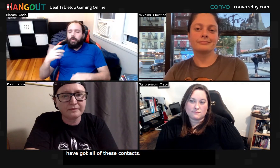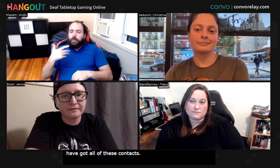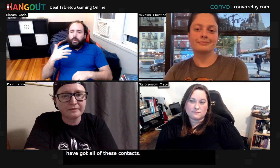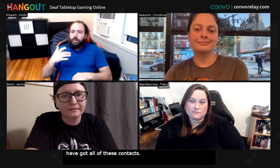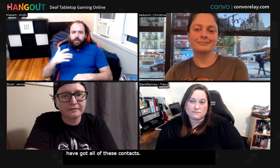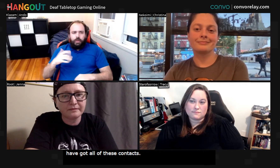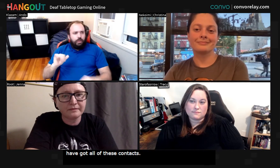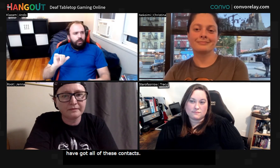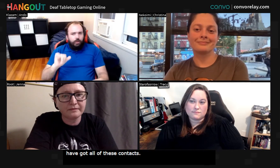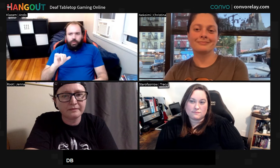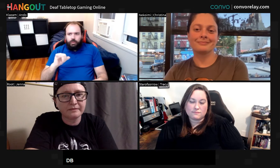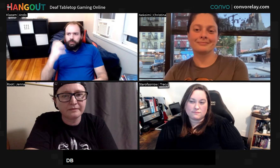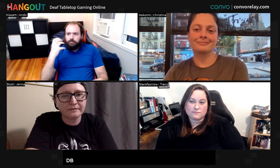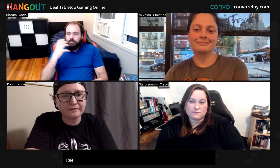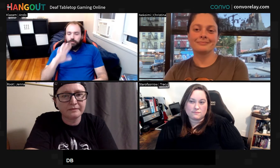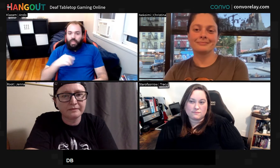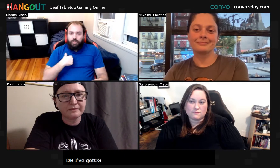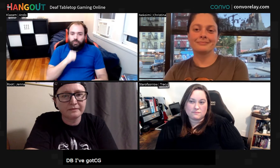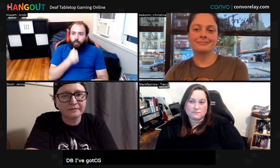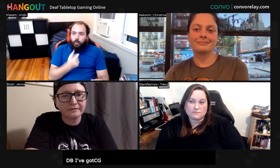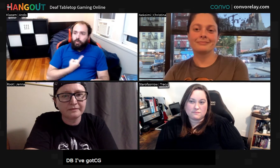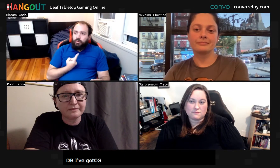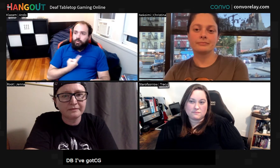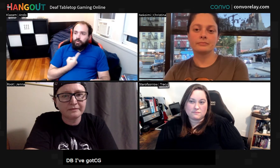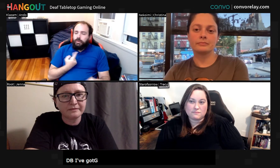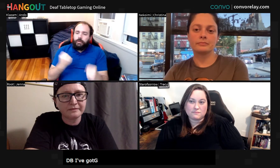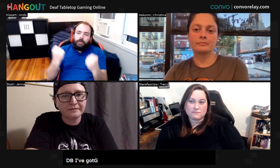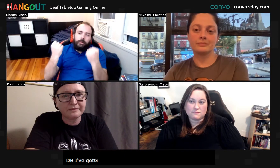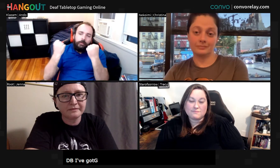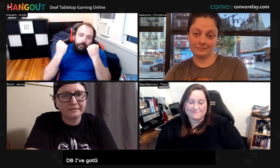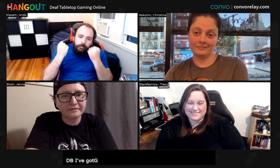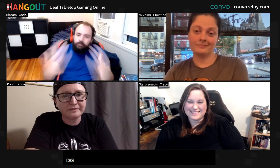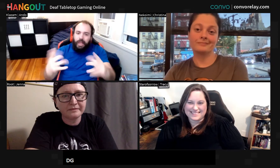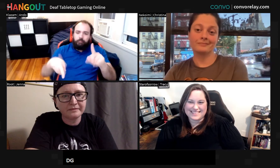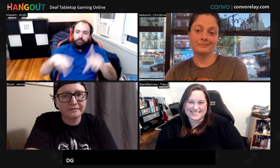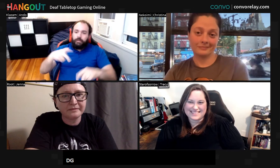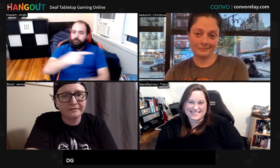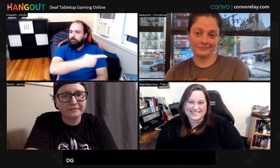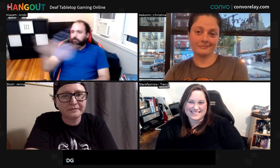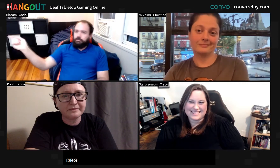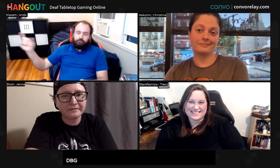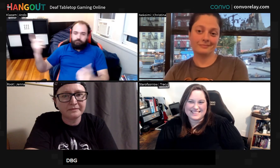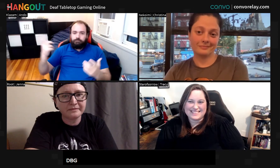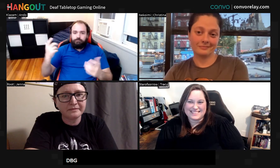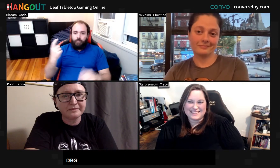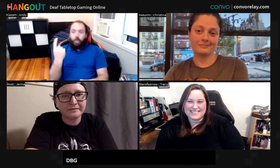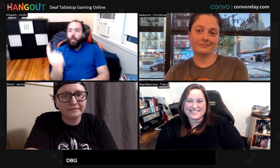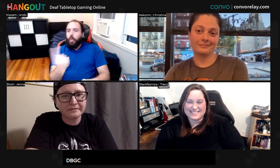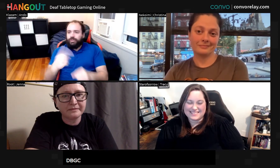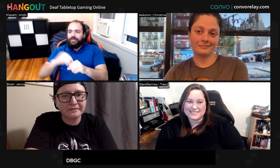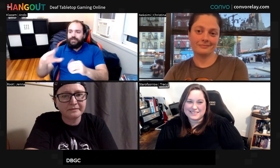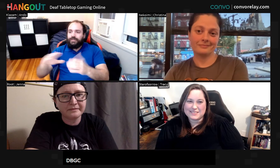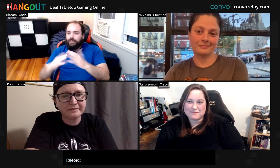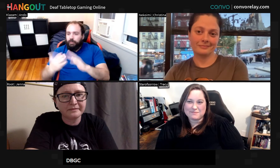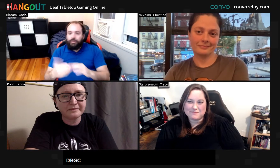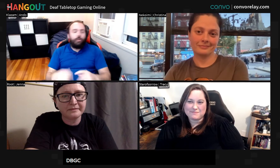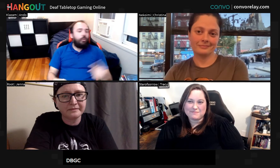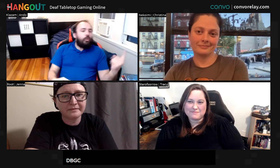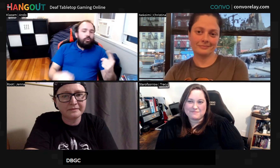them, and so it was amazing. I found that I wasn't alone. There's so many people out there. They're always